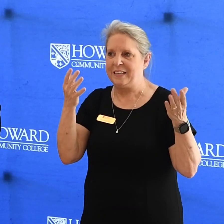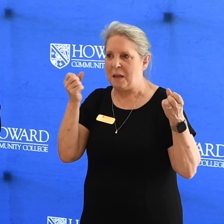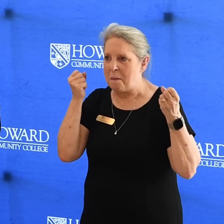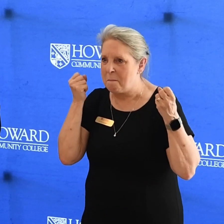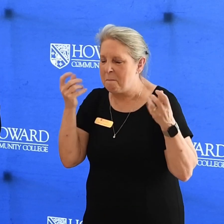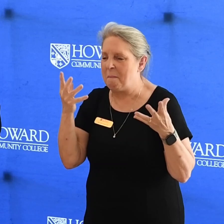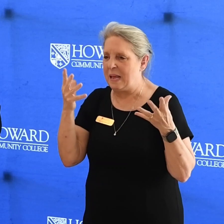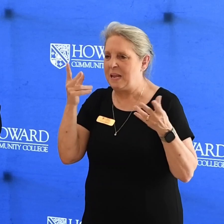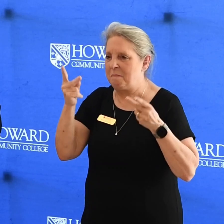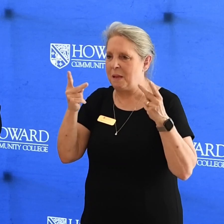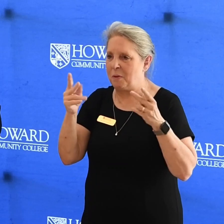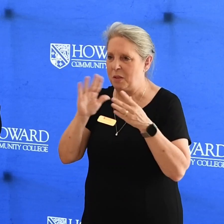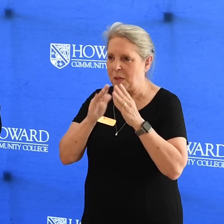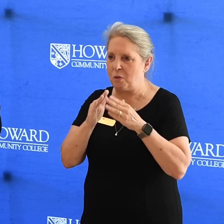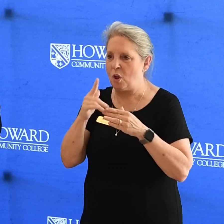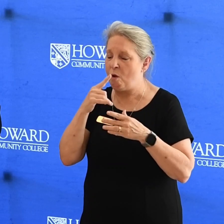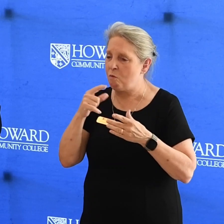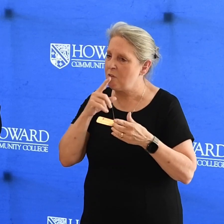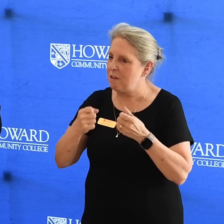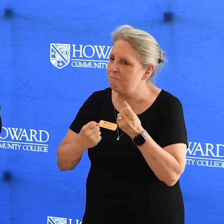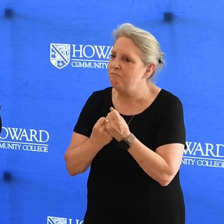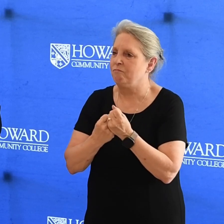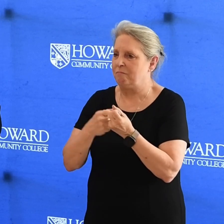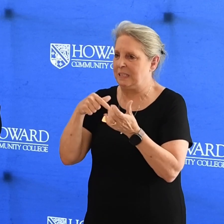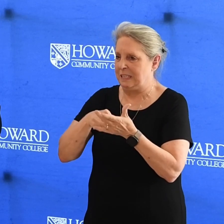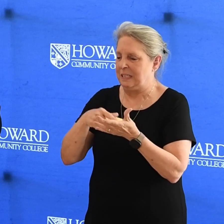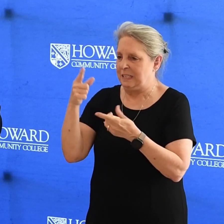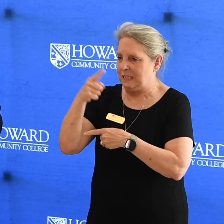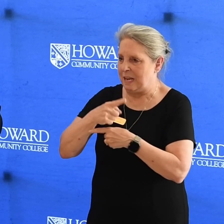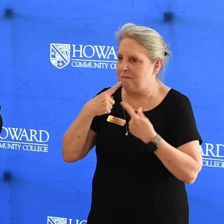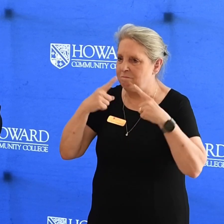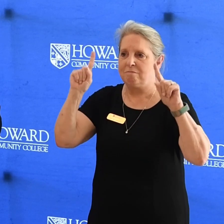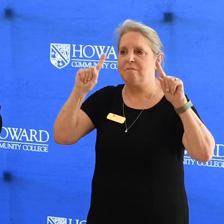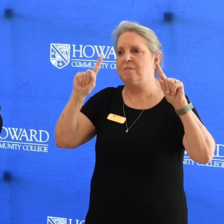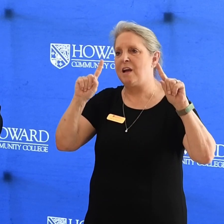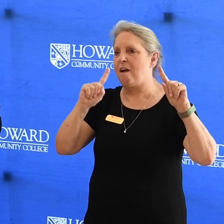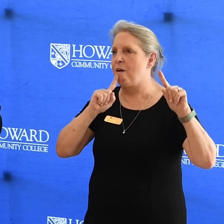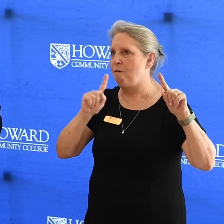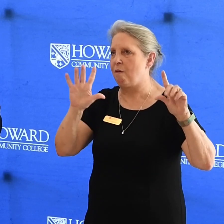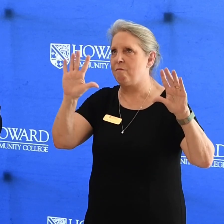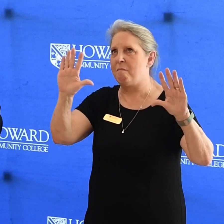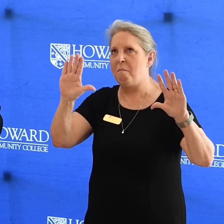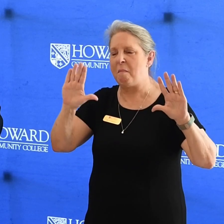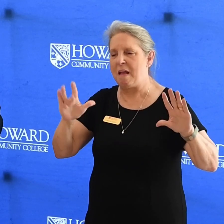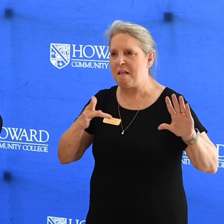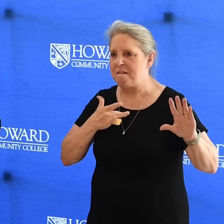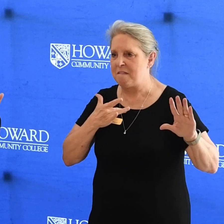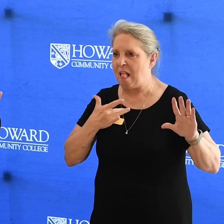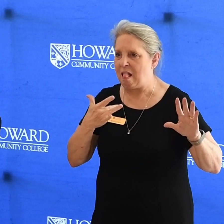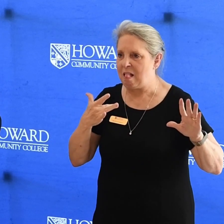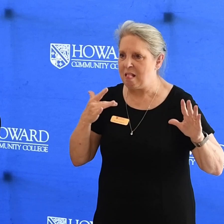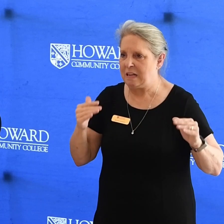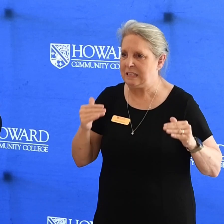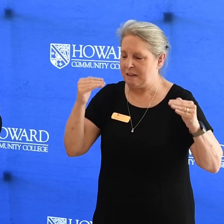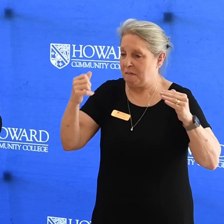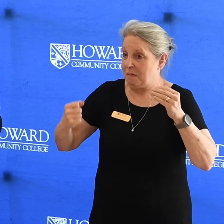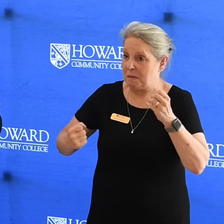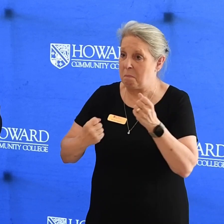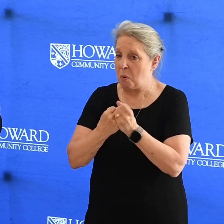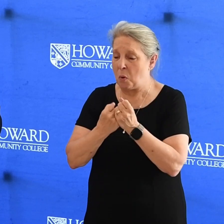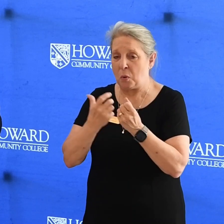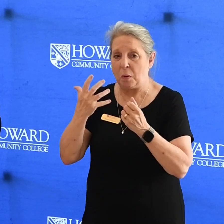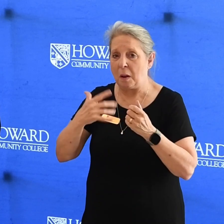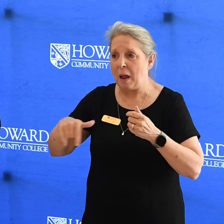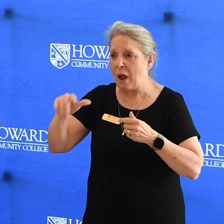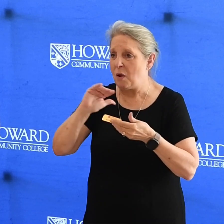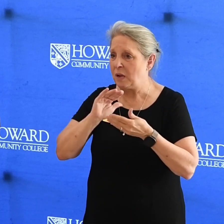many folks in the community who helped make this day possible, it is really amazing to feel the level of support